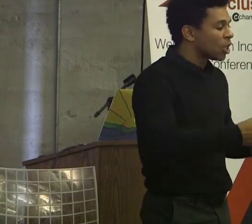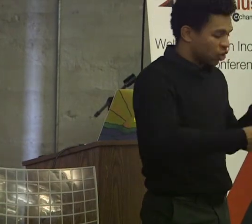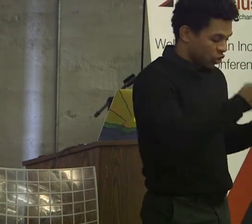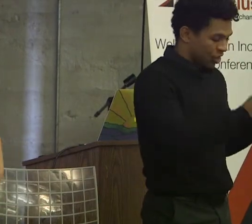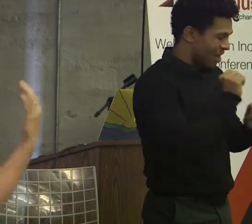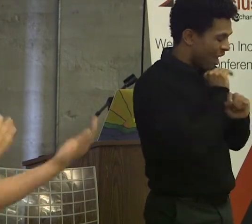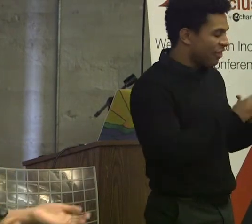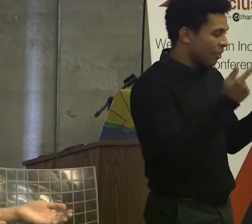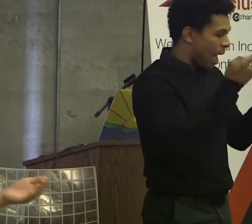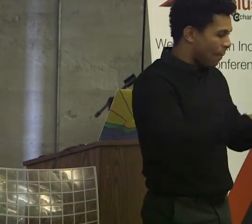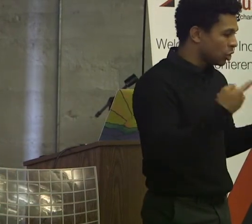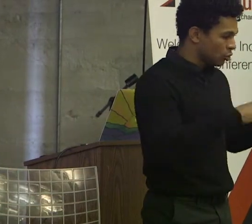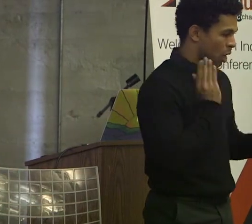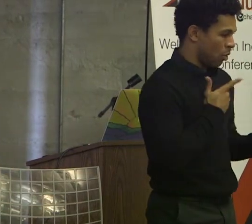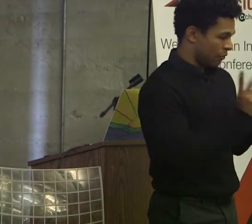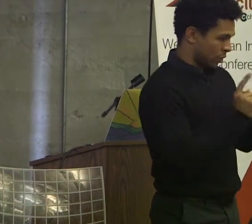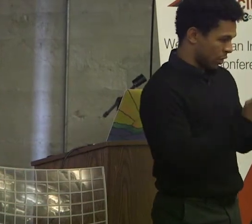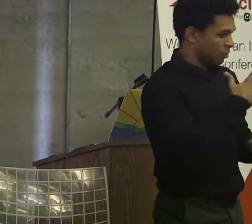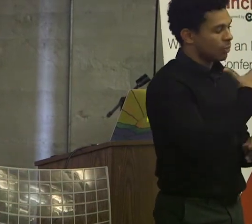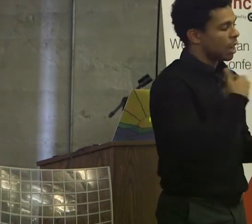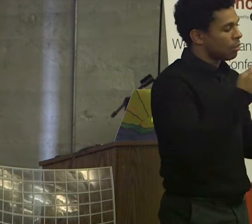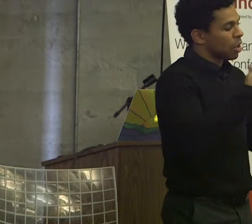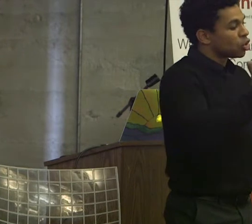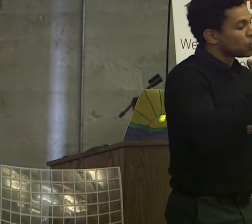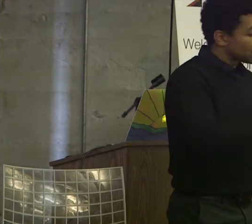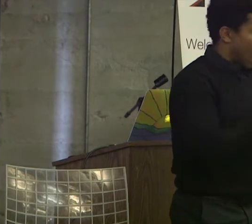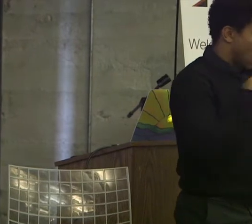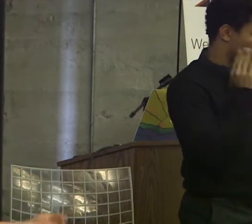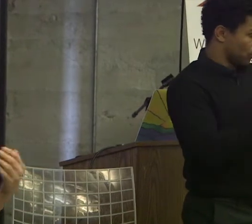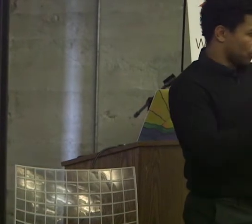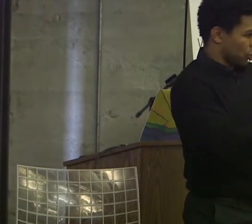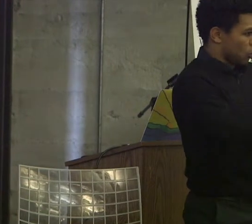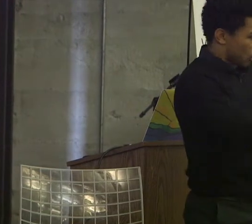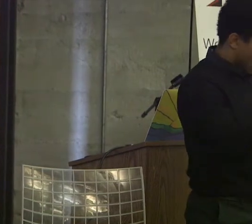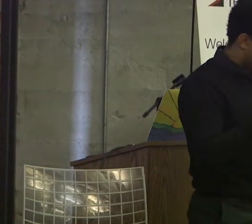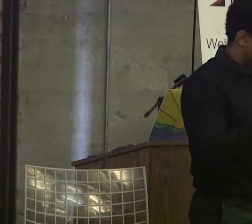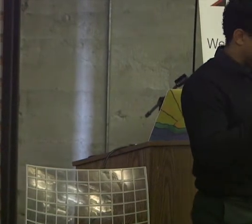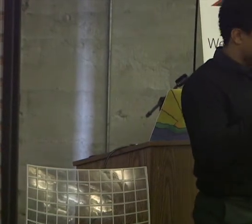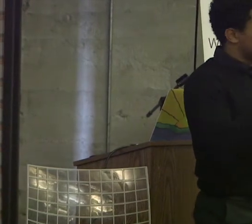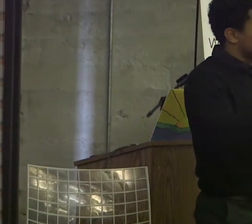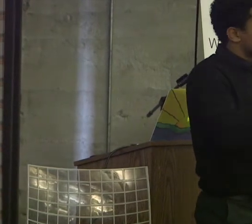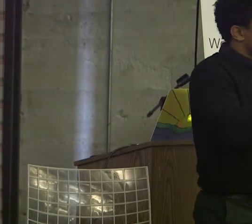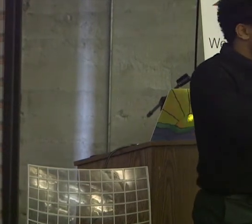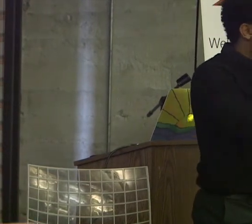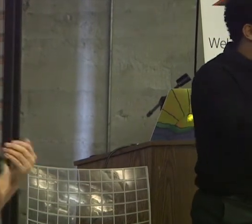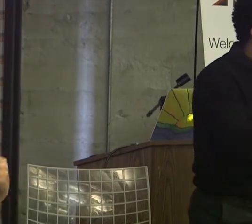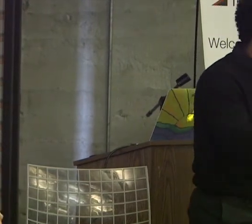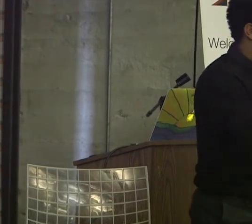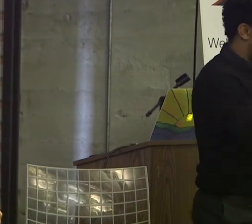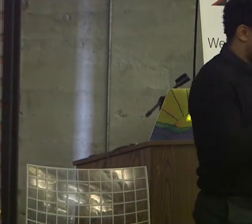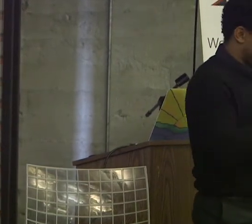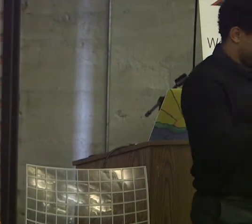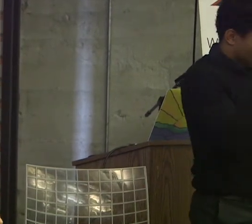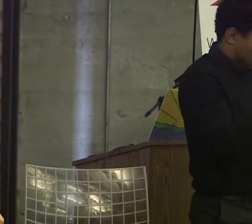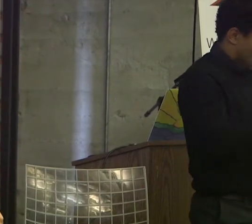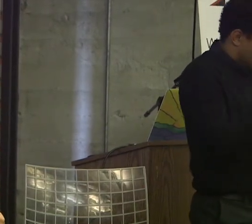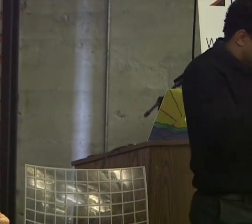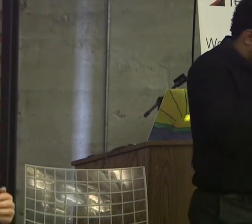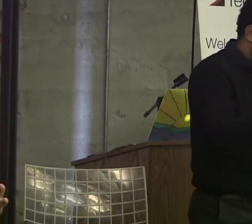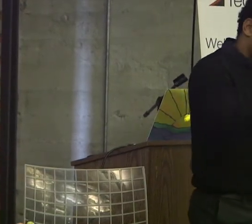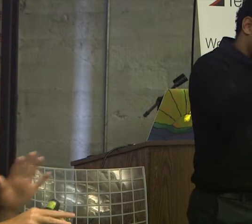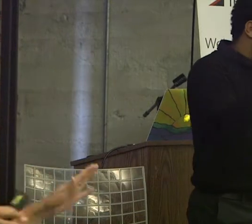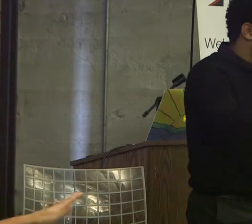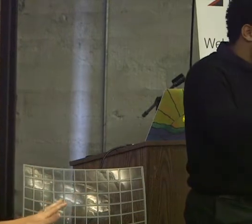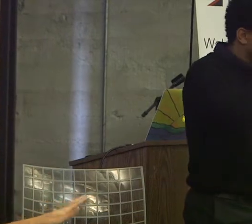conversation, and I will trust that you are coming here in the spirit of education. As long as you're asking something because you want to learn, it's the best question you can ask